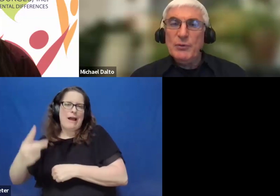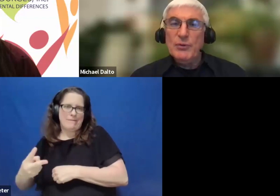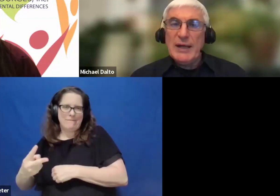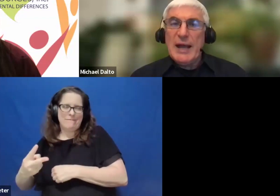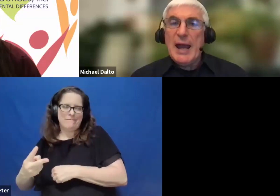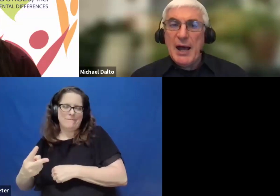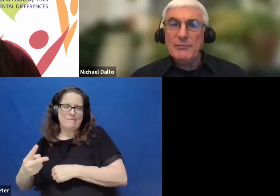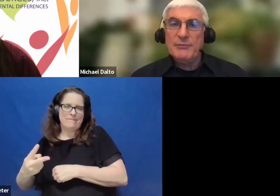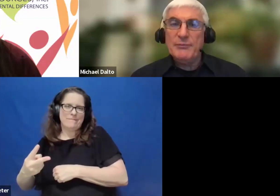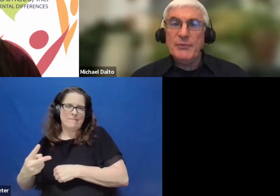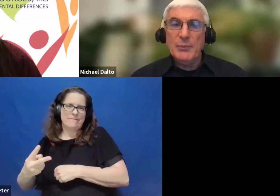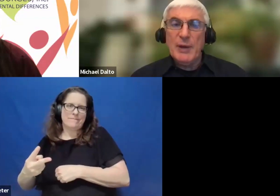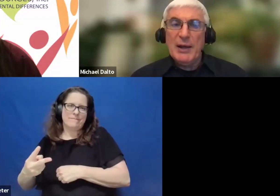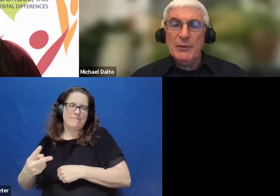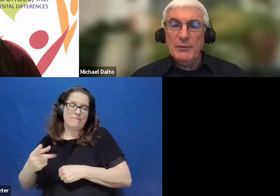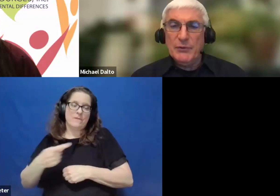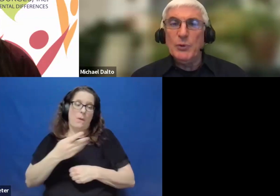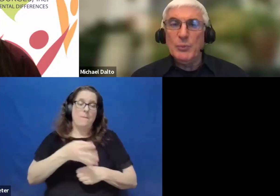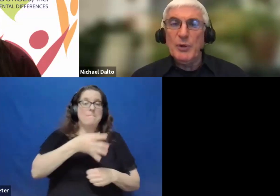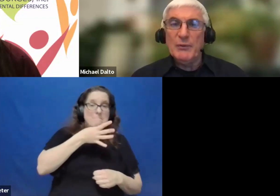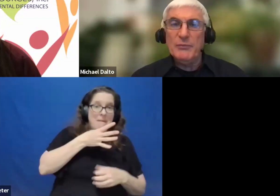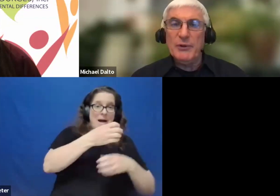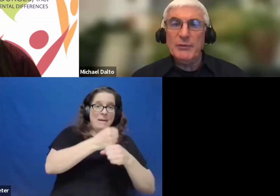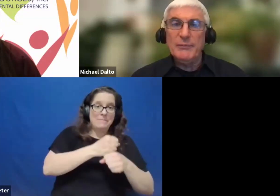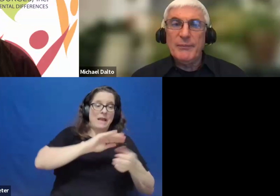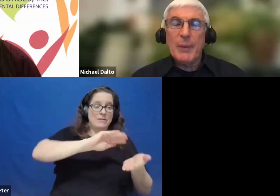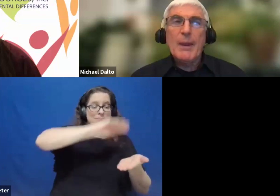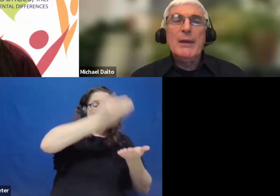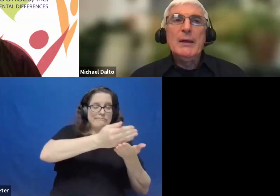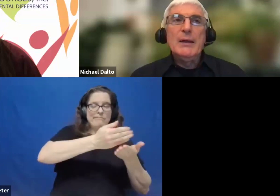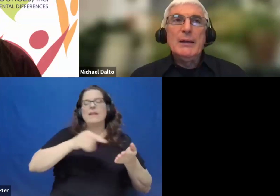is generally half the amount of your benefit.